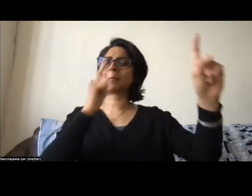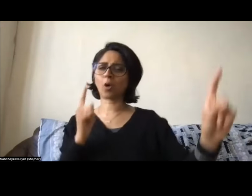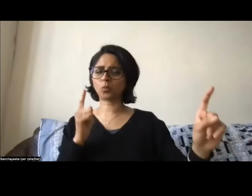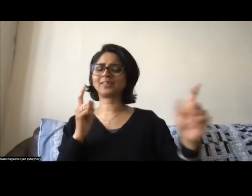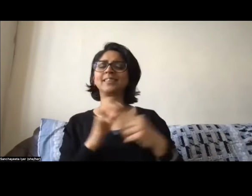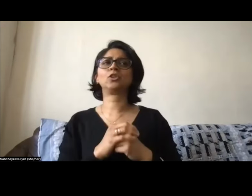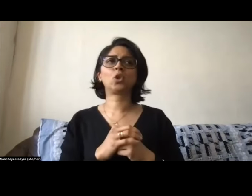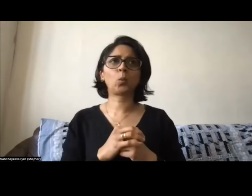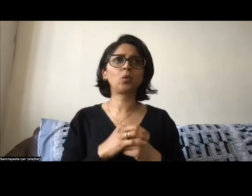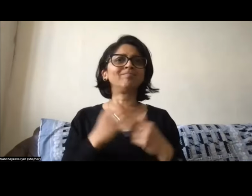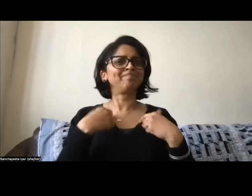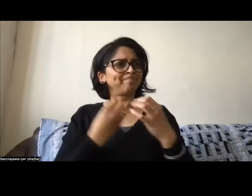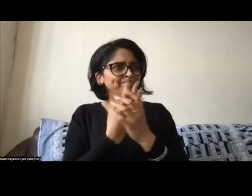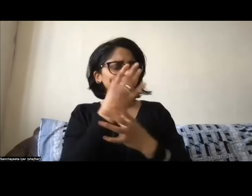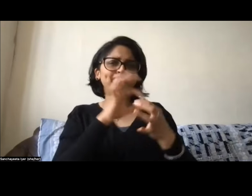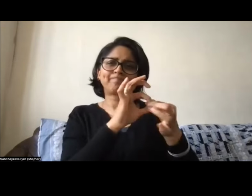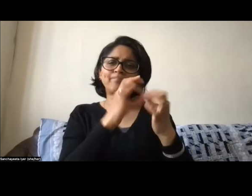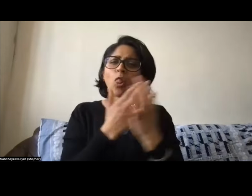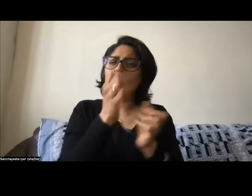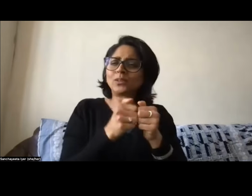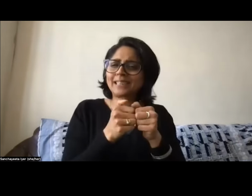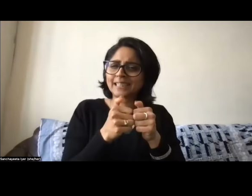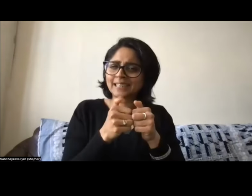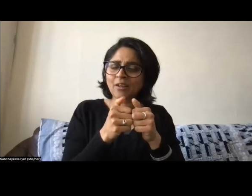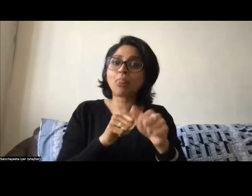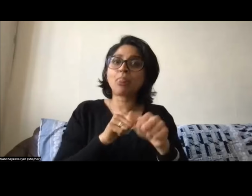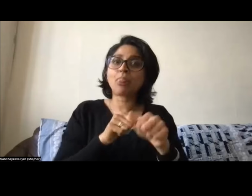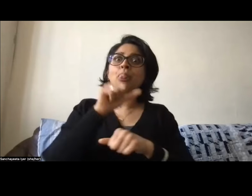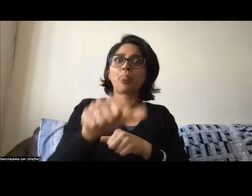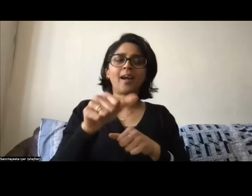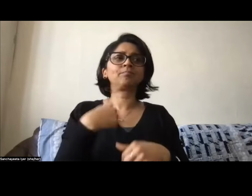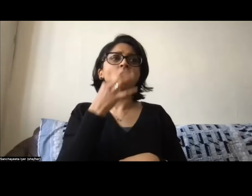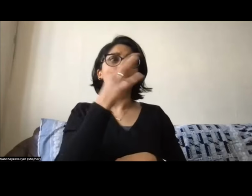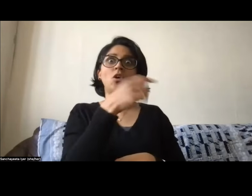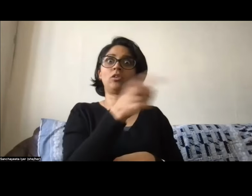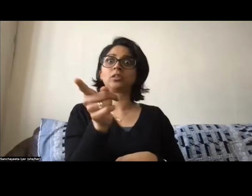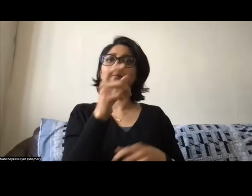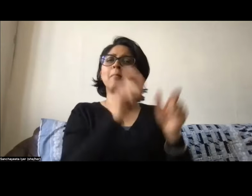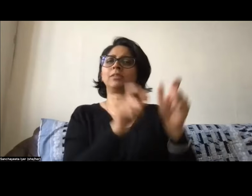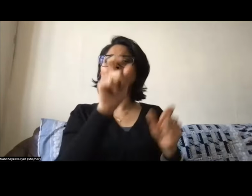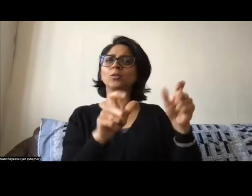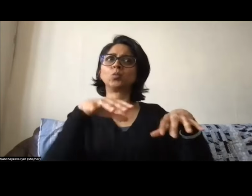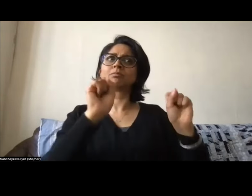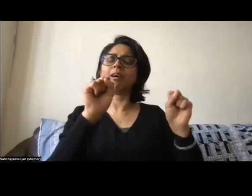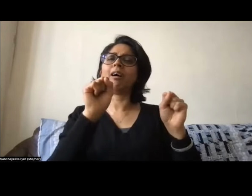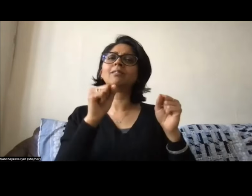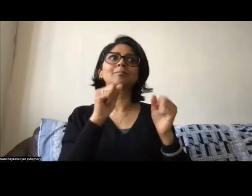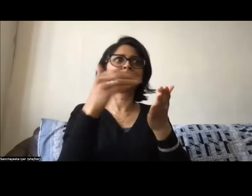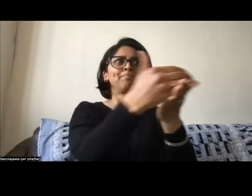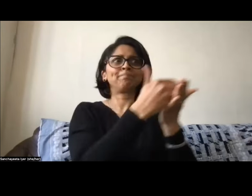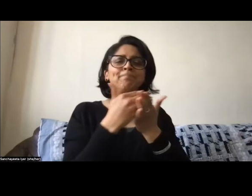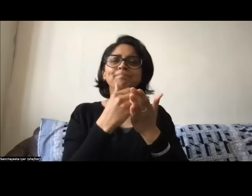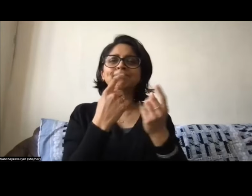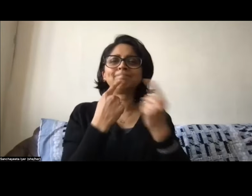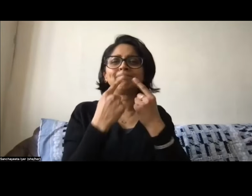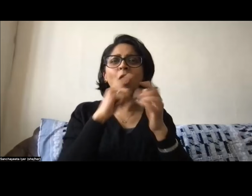I had to do ethnography differently. I had to develop this rapport through text messaging. I had to talk